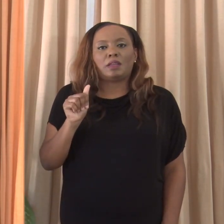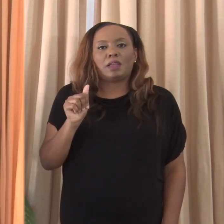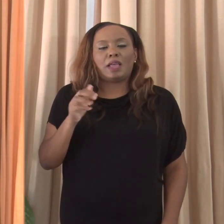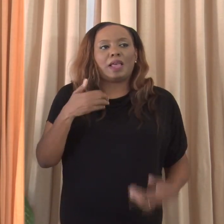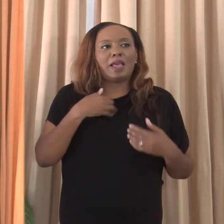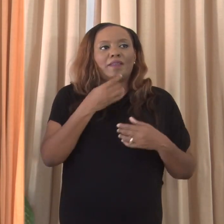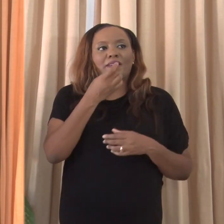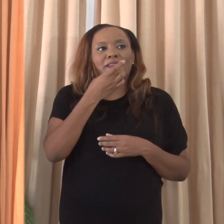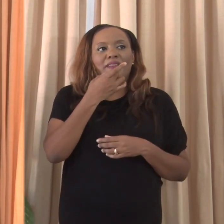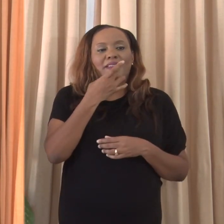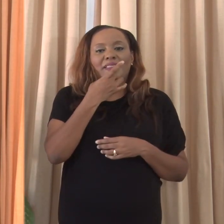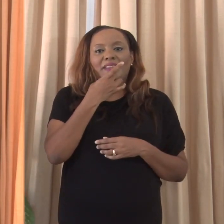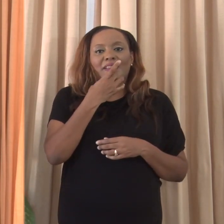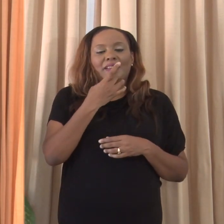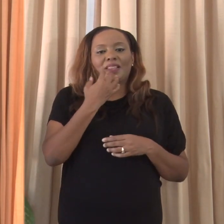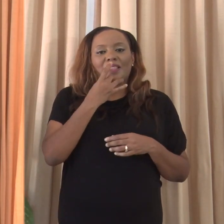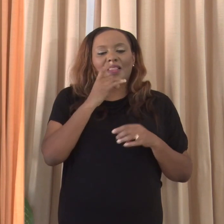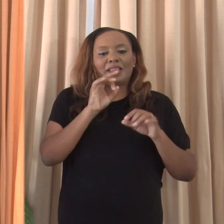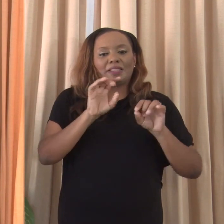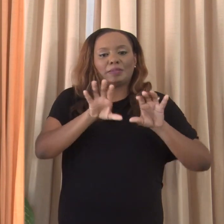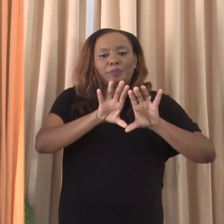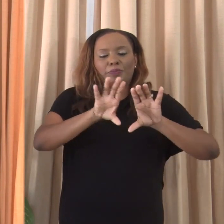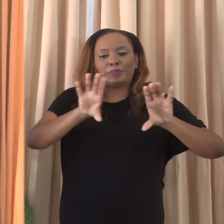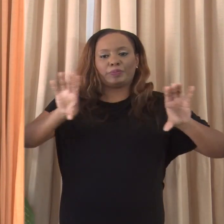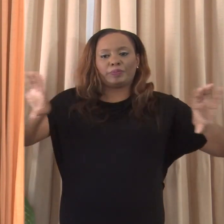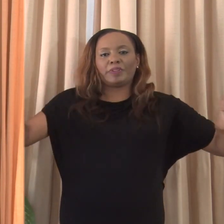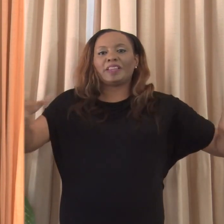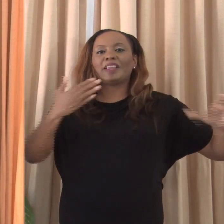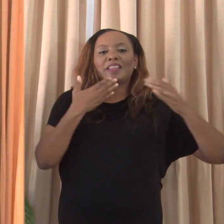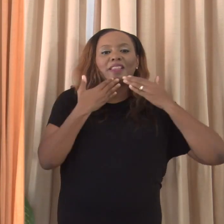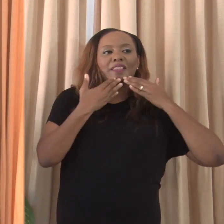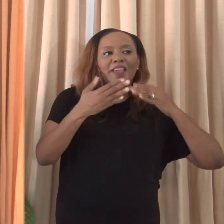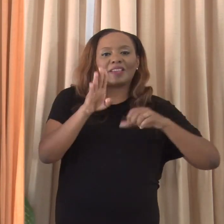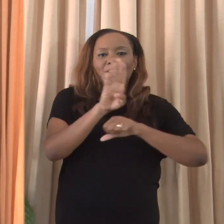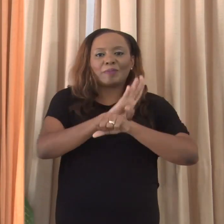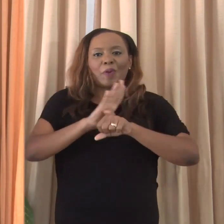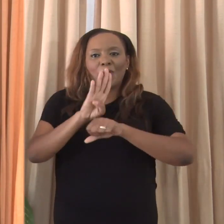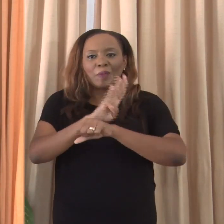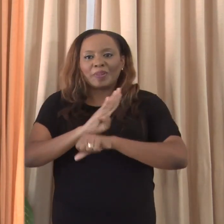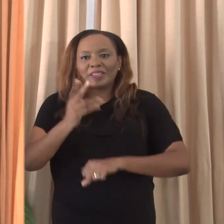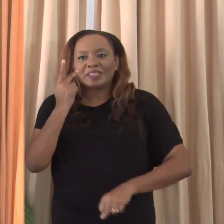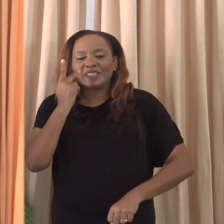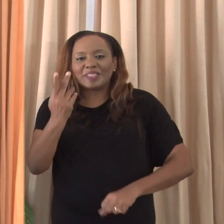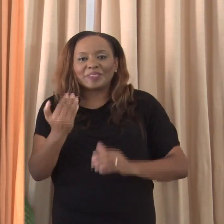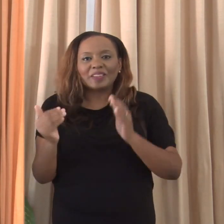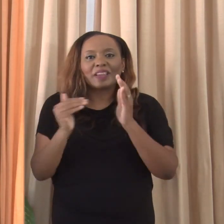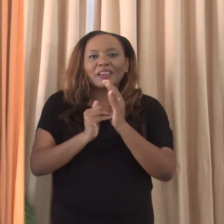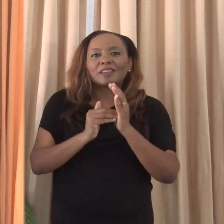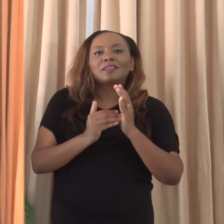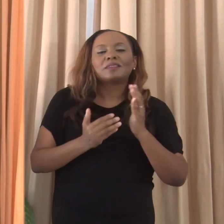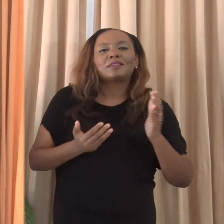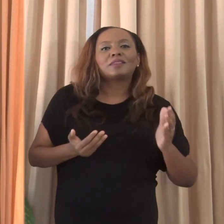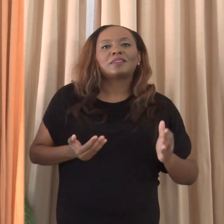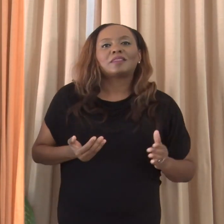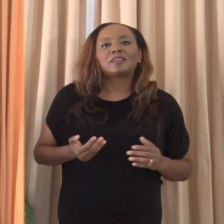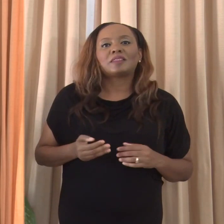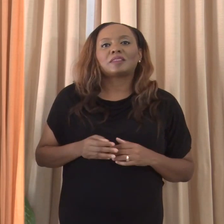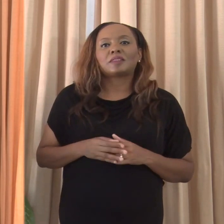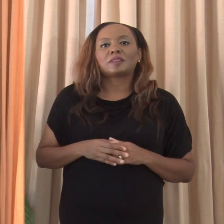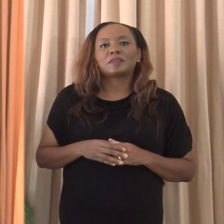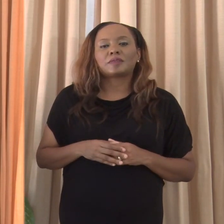it was, "Thank you, Barbados, we'll see you again," or words to that effect. And you know, there